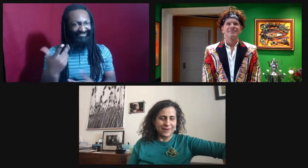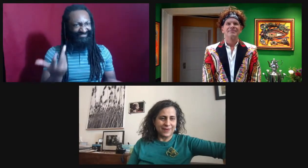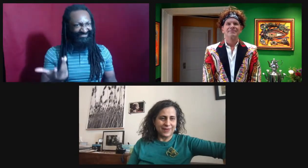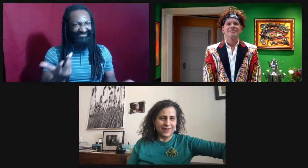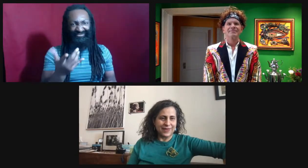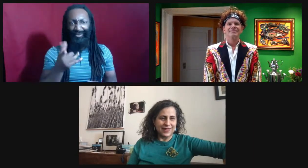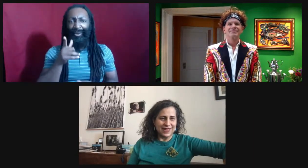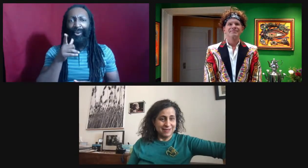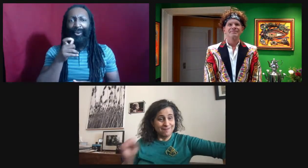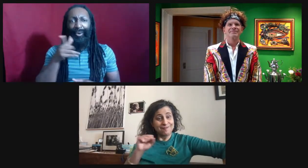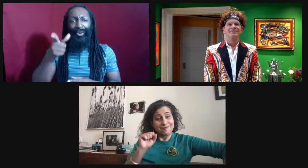them.